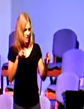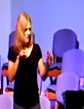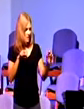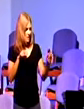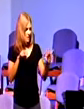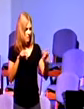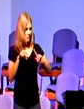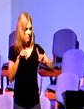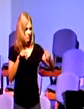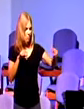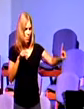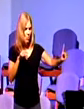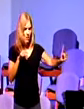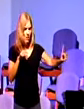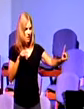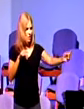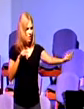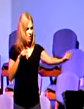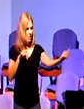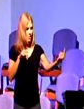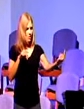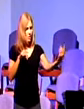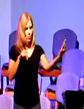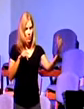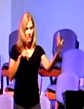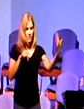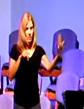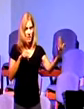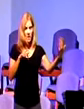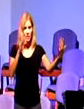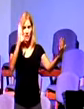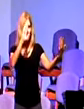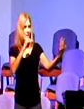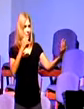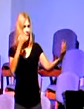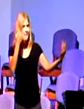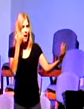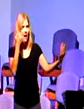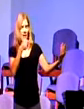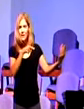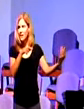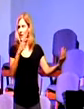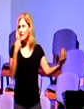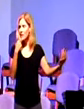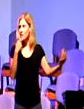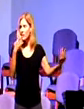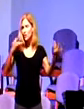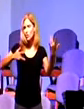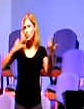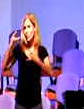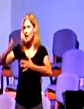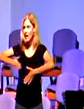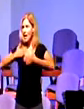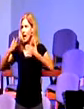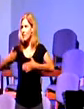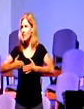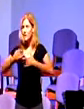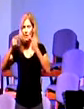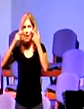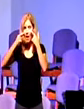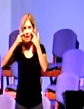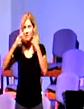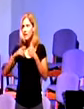walk away, and she turned around to wave goodbye, and she had this huge smile on her face and just joy and happiness in her